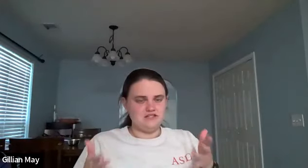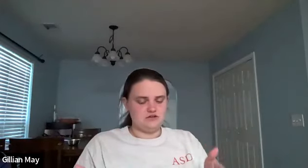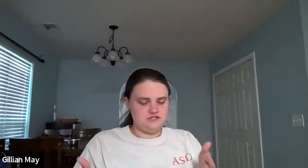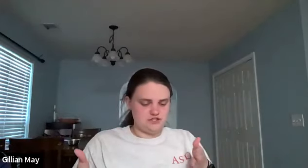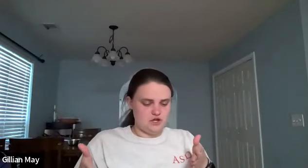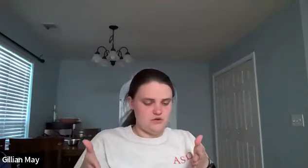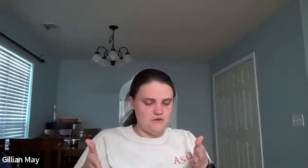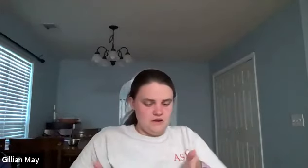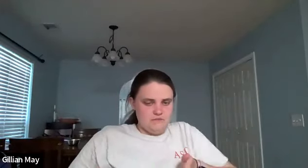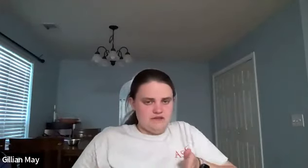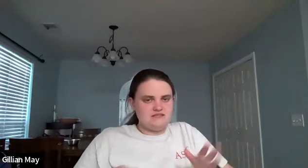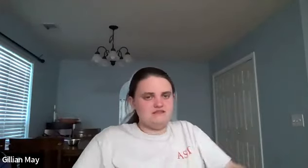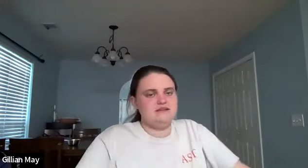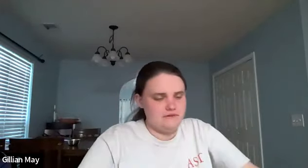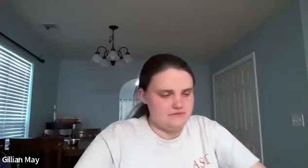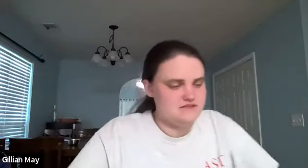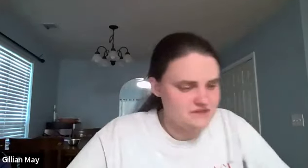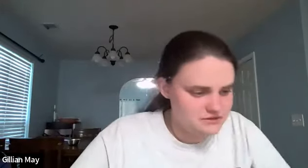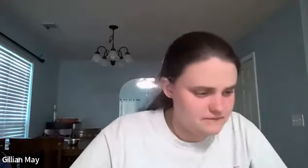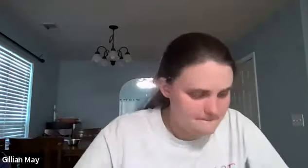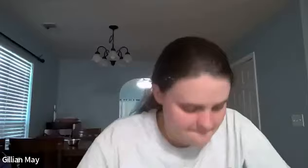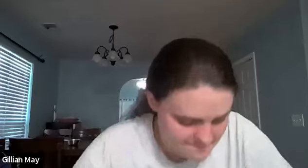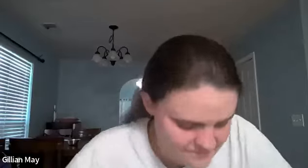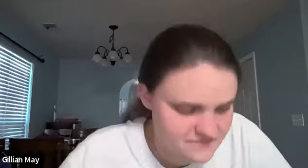hard to show. Basically, let me see if I can do it.